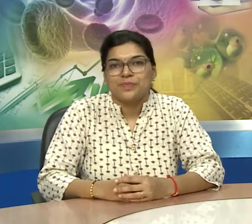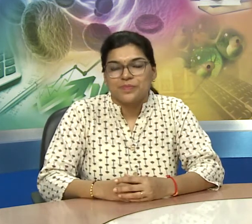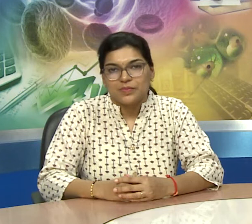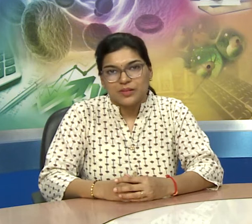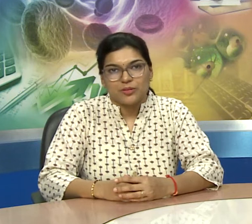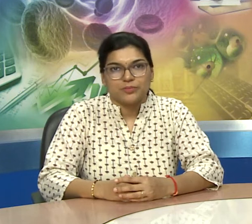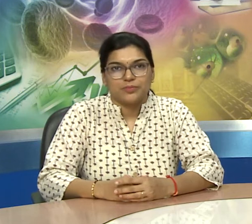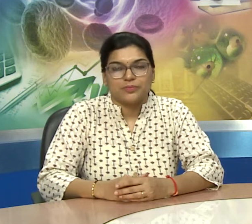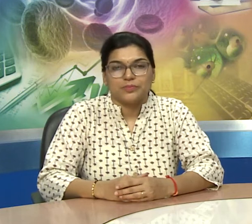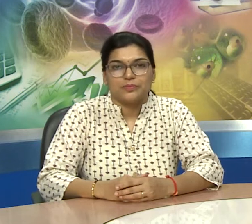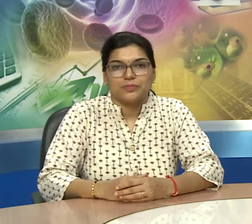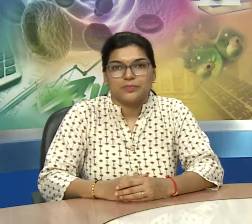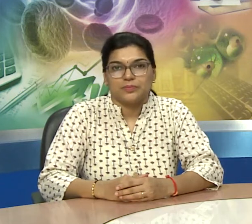carry things.